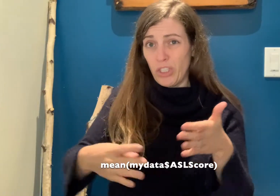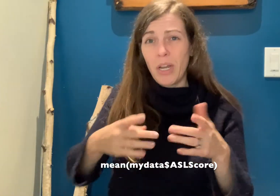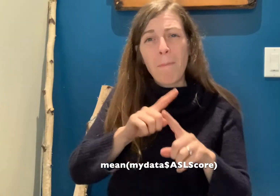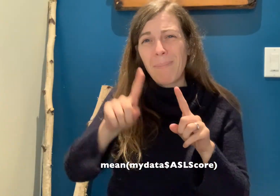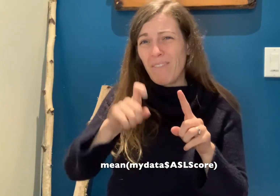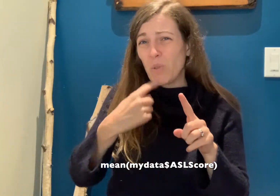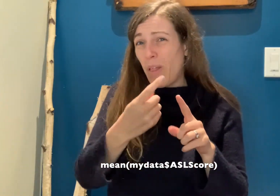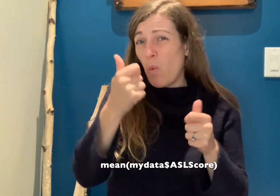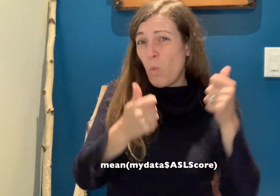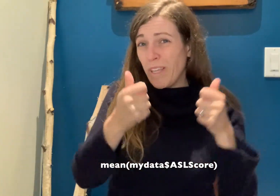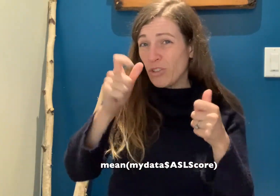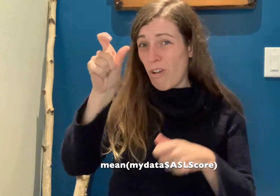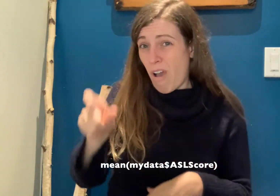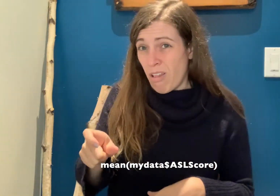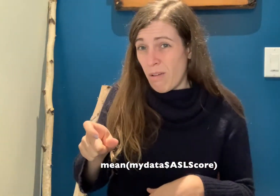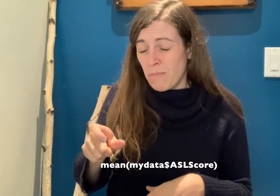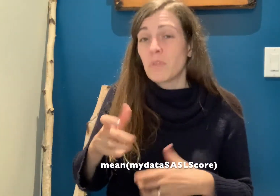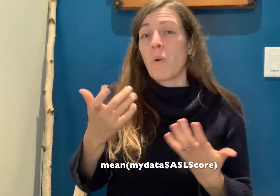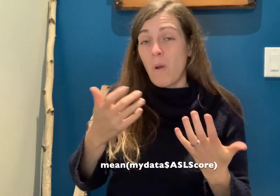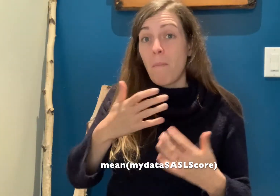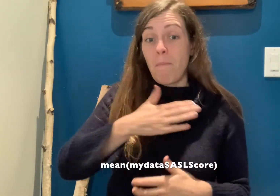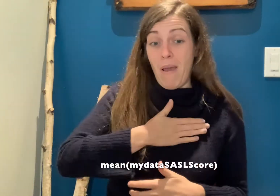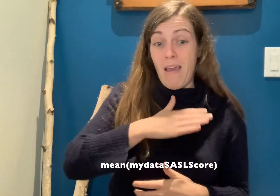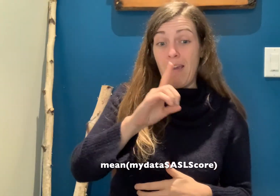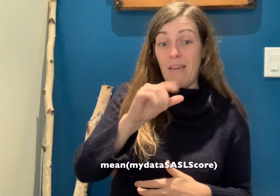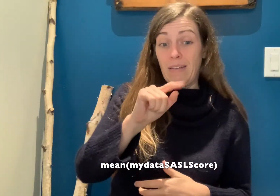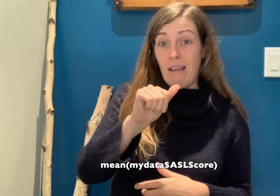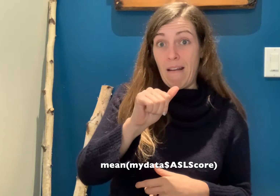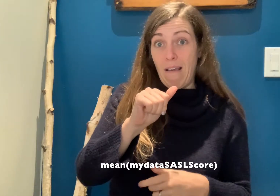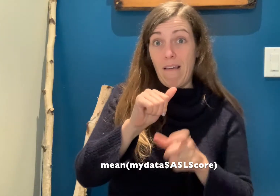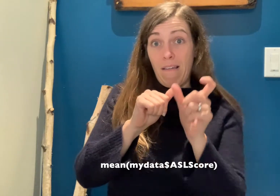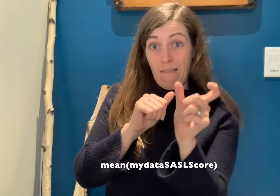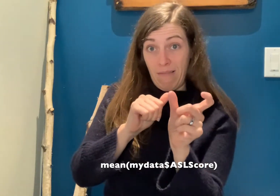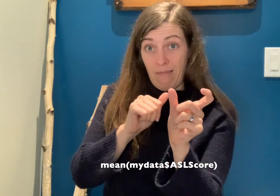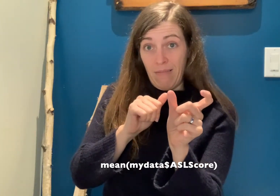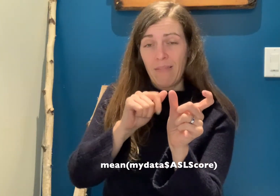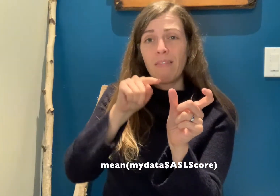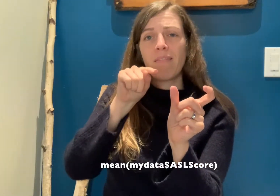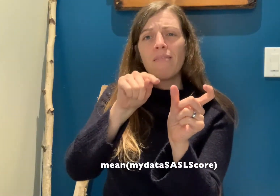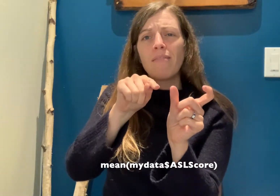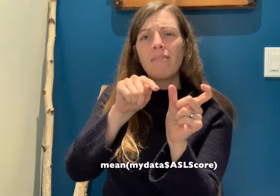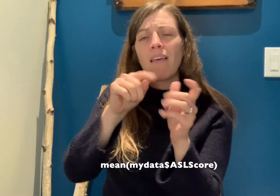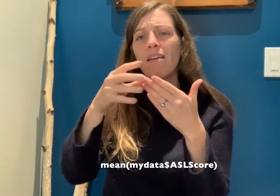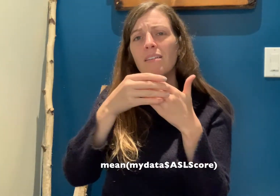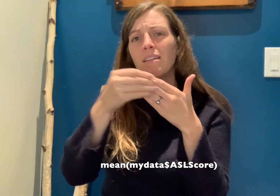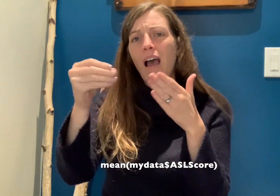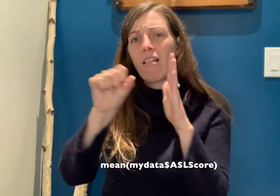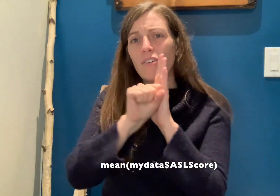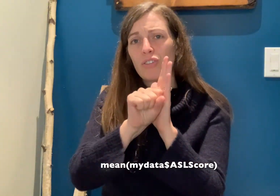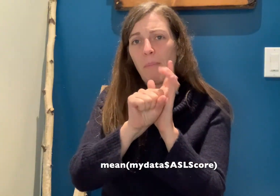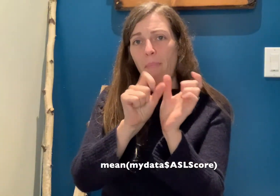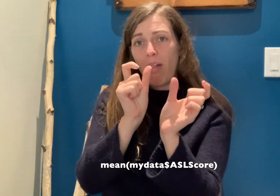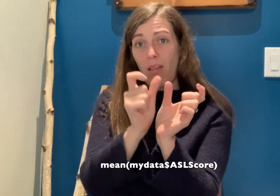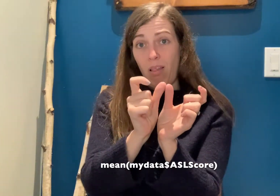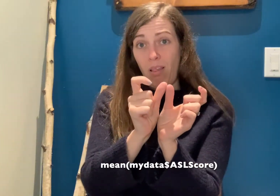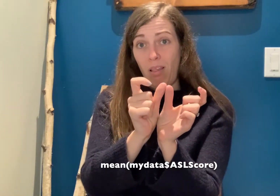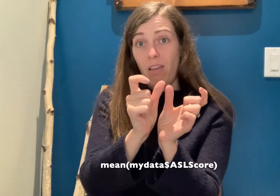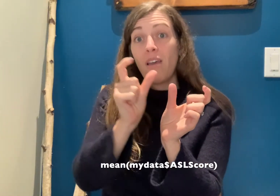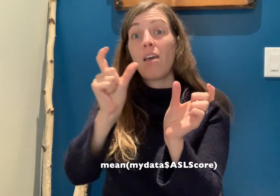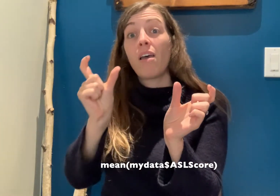it's in the data frame called my data, and then the $sign And then the word after